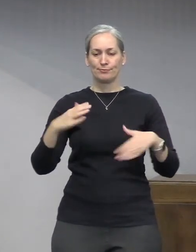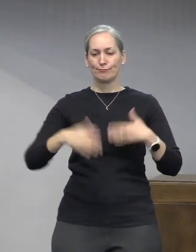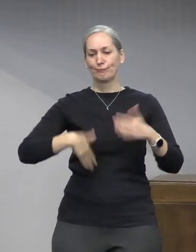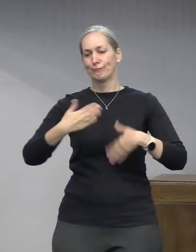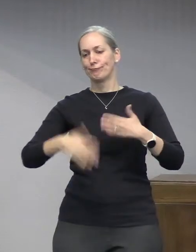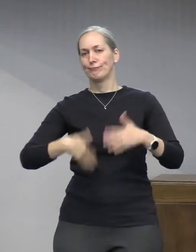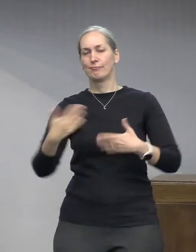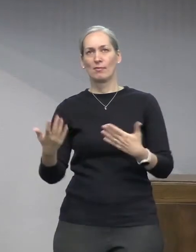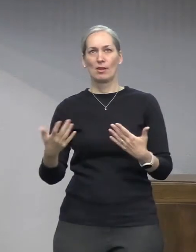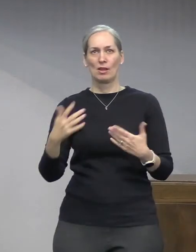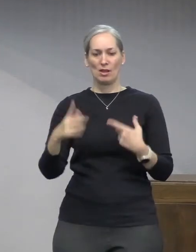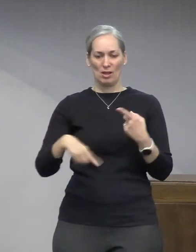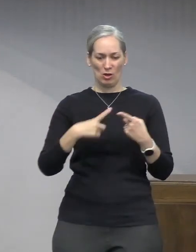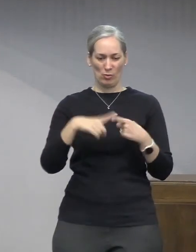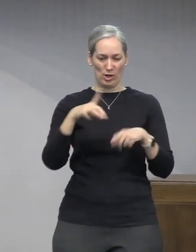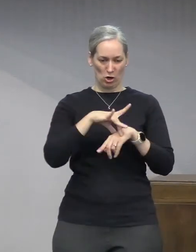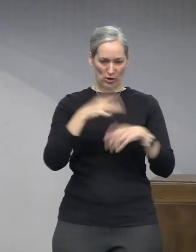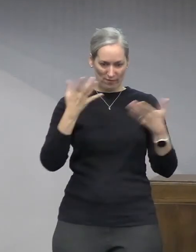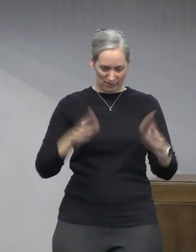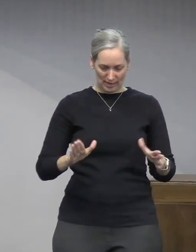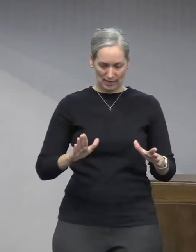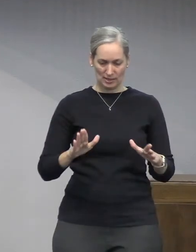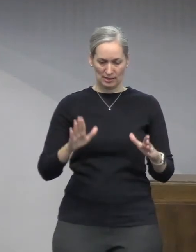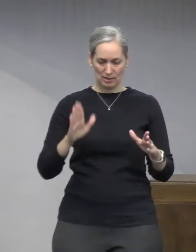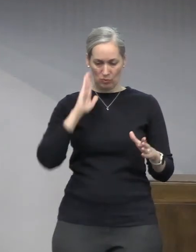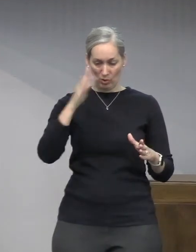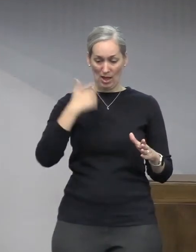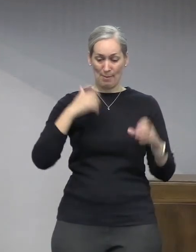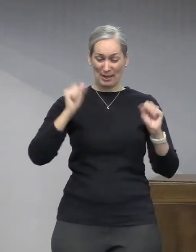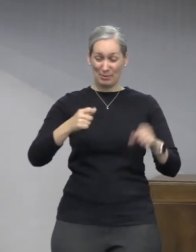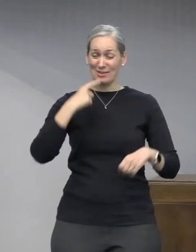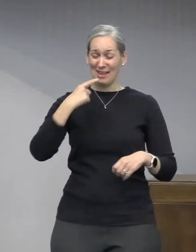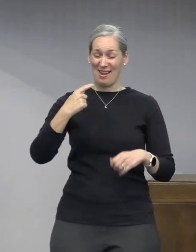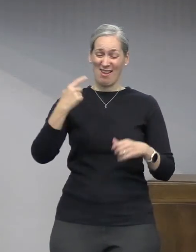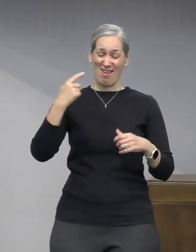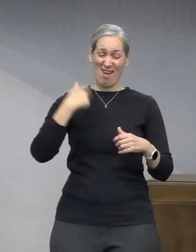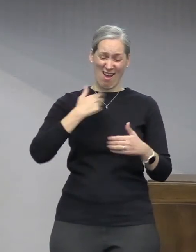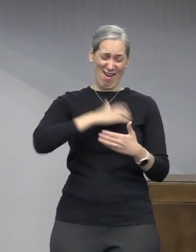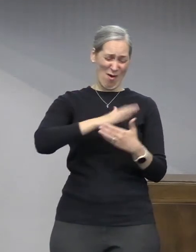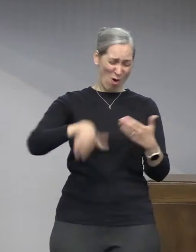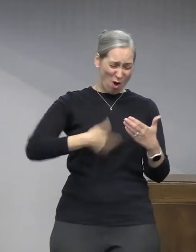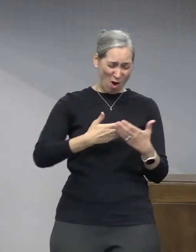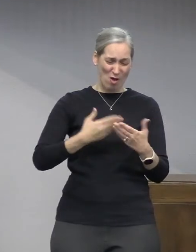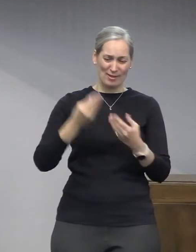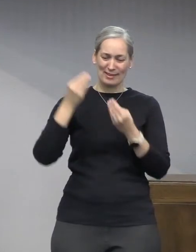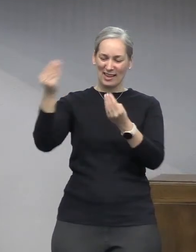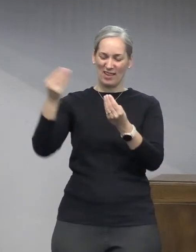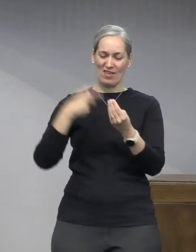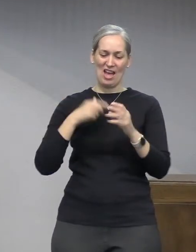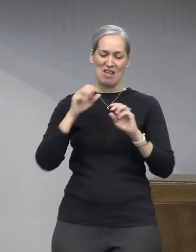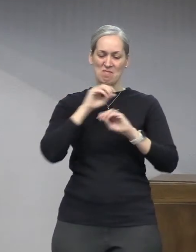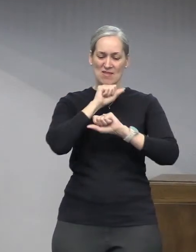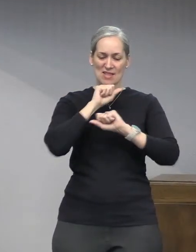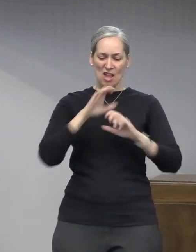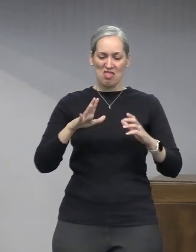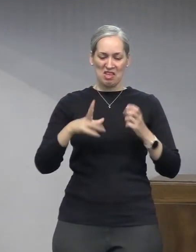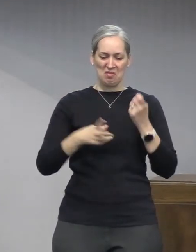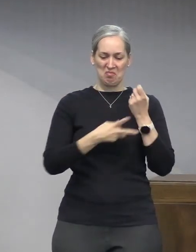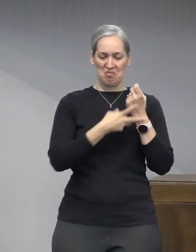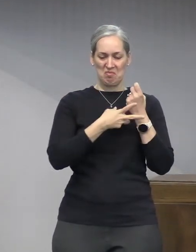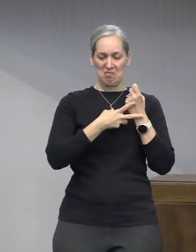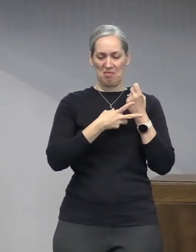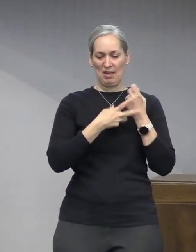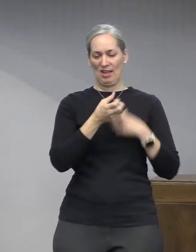earth is done, will I be able to say, I gave it all to him. I held nothing back. I gave him